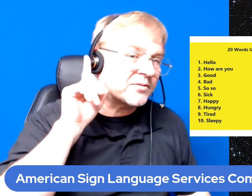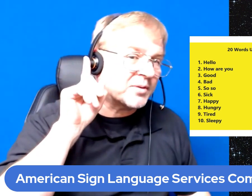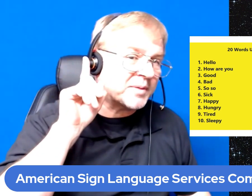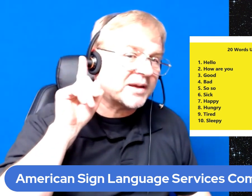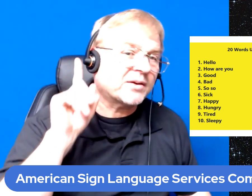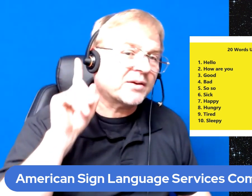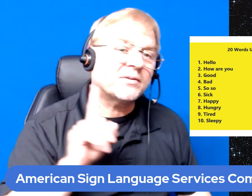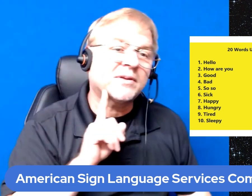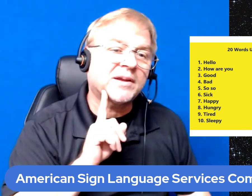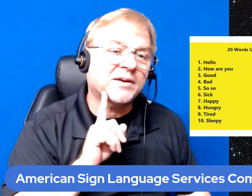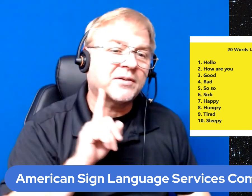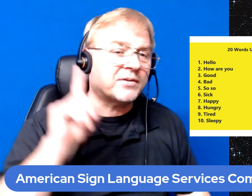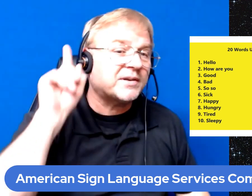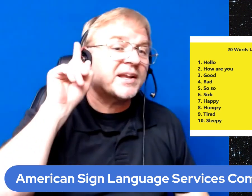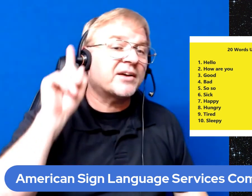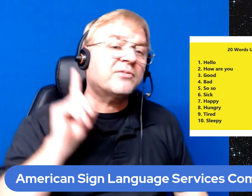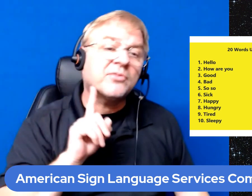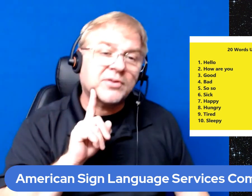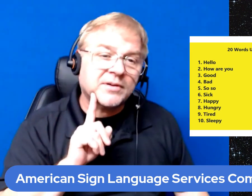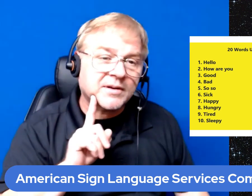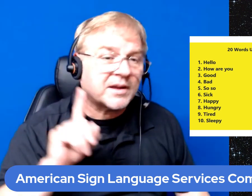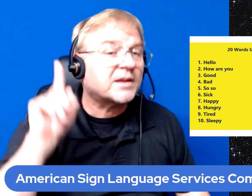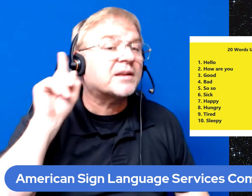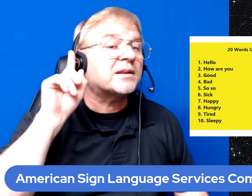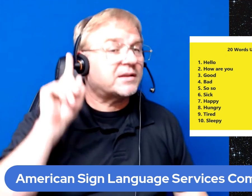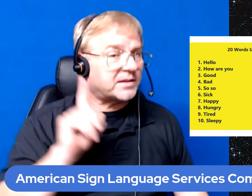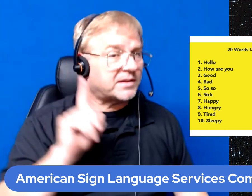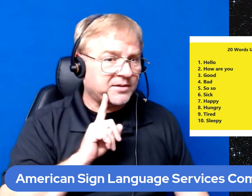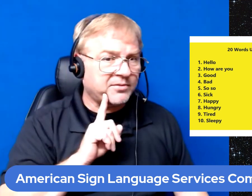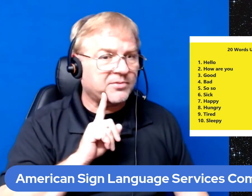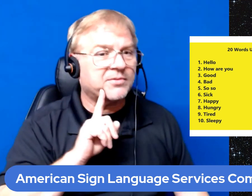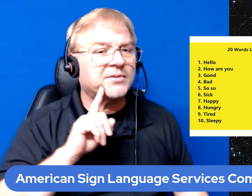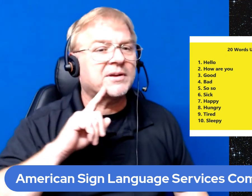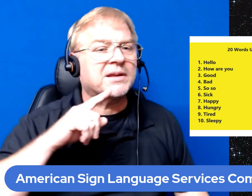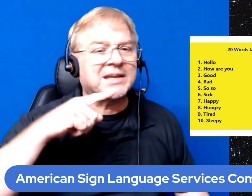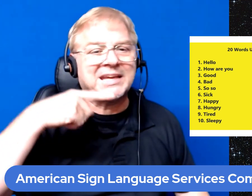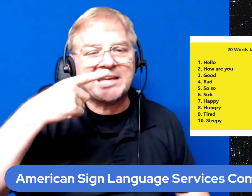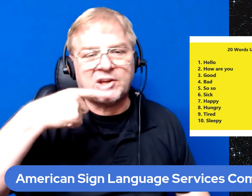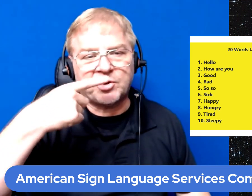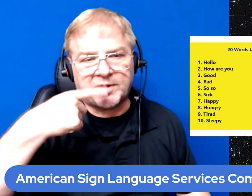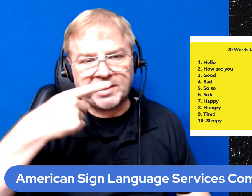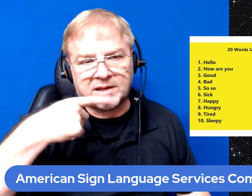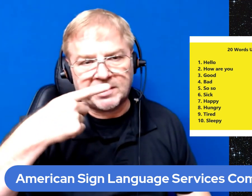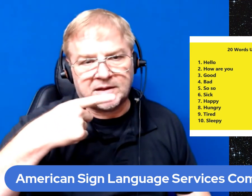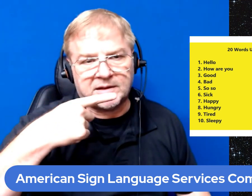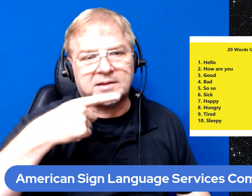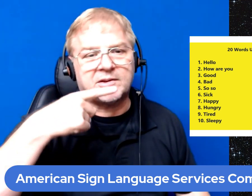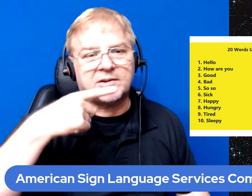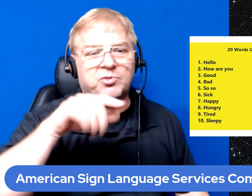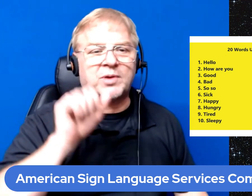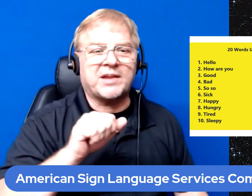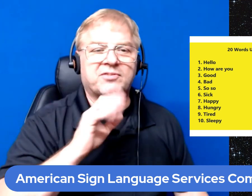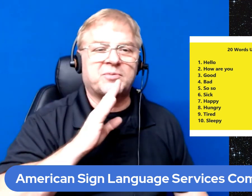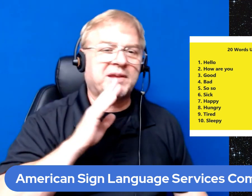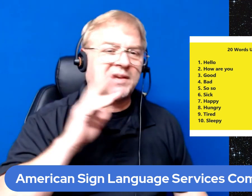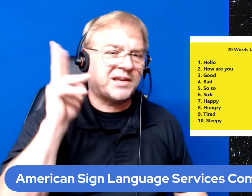From ear to ear. Deaf. Deaf. Hearing. You can speak and